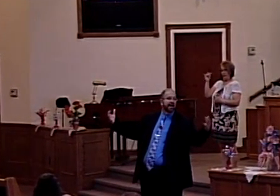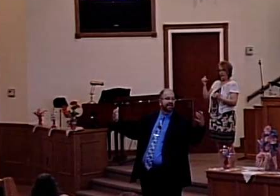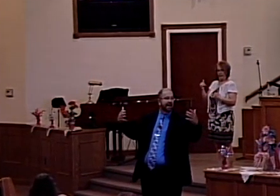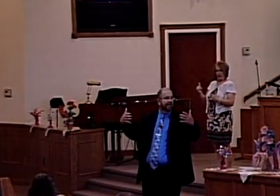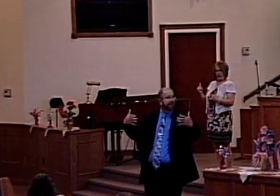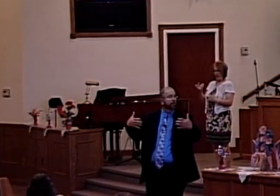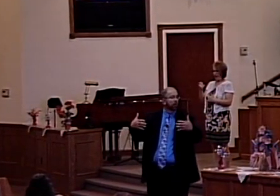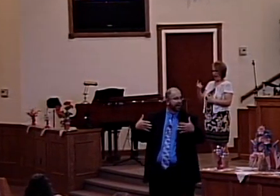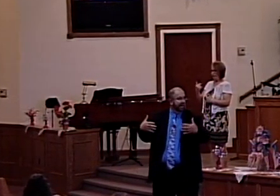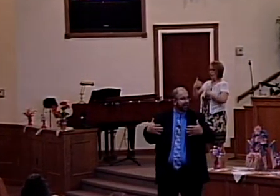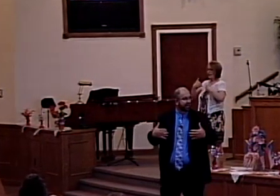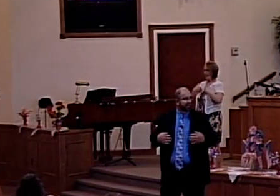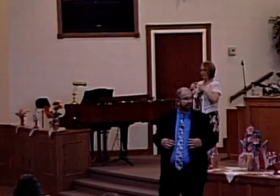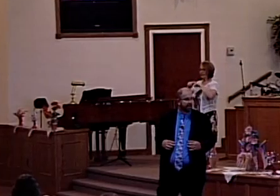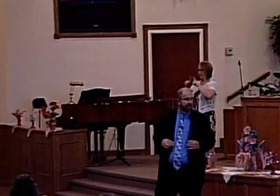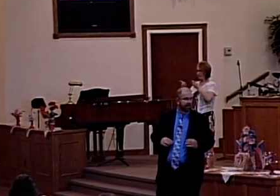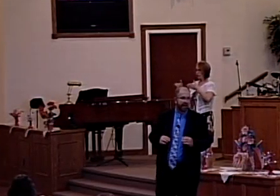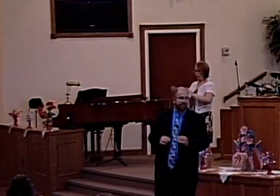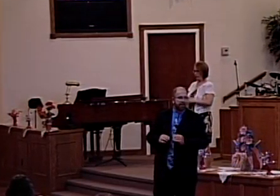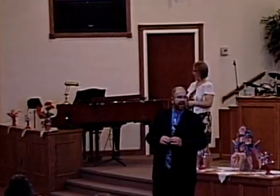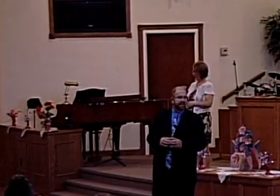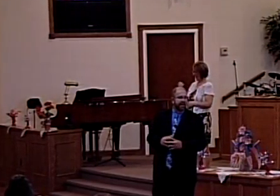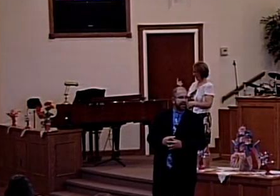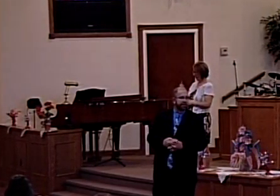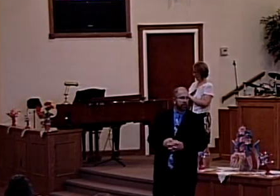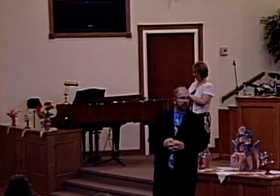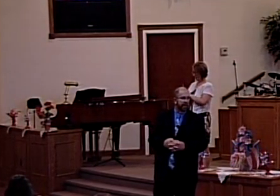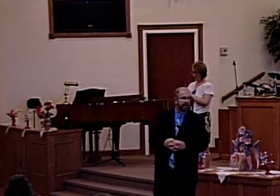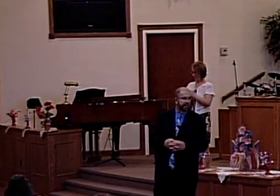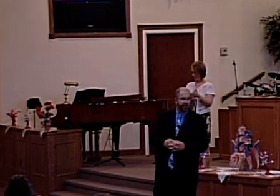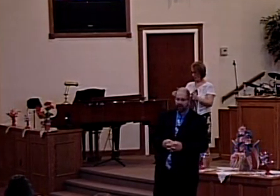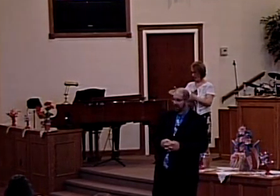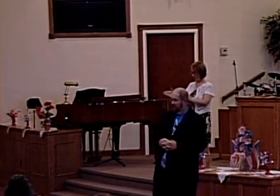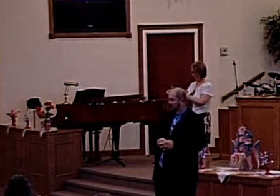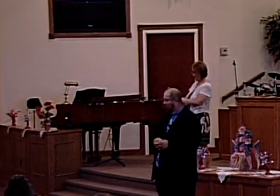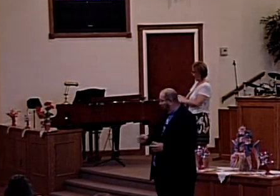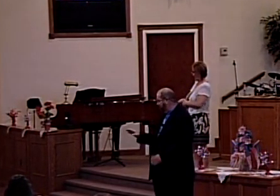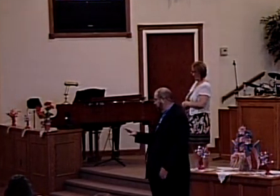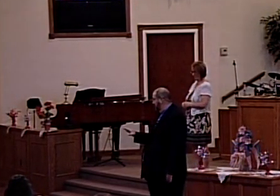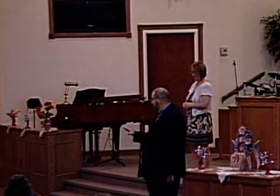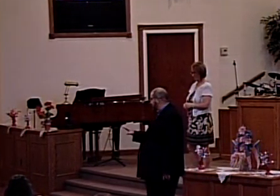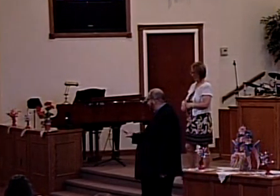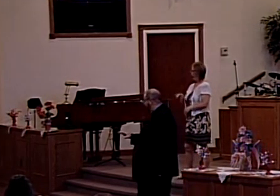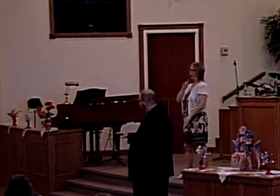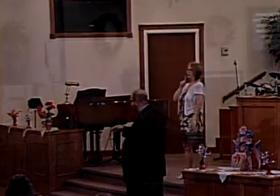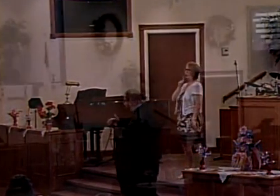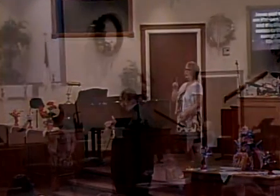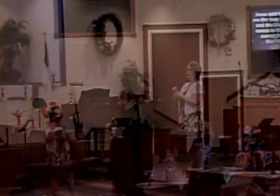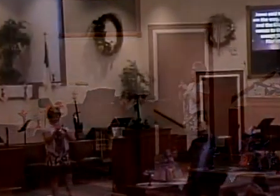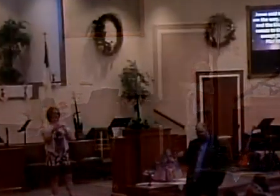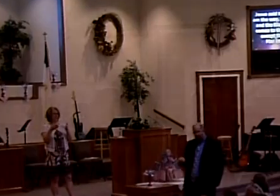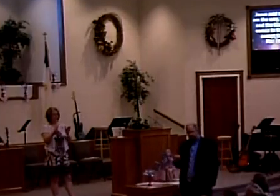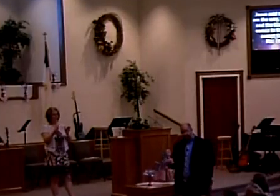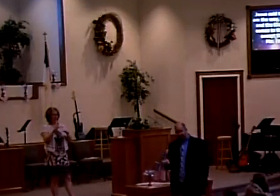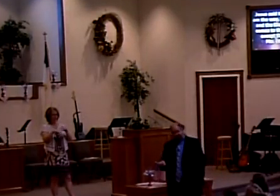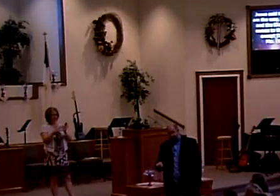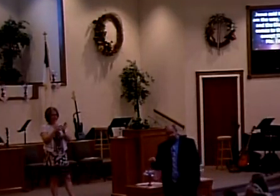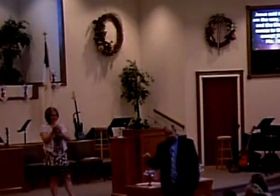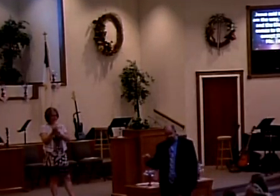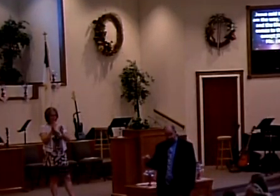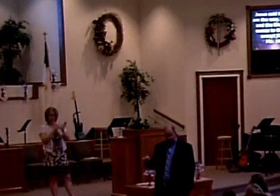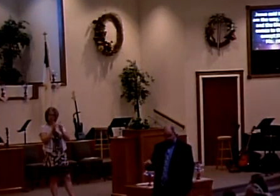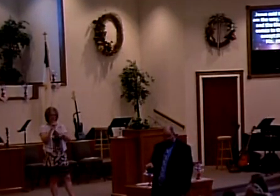everybody's got a different way. Everybody's got a different way. Oh, surely there's a different way than Jesus. Jesus